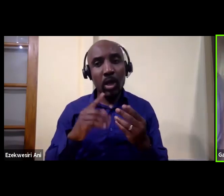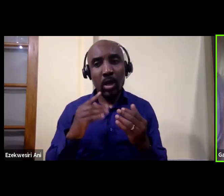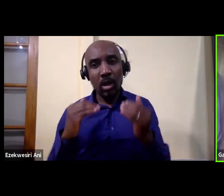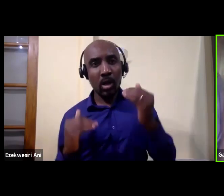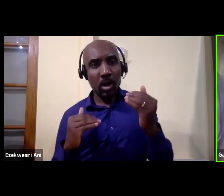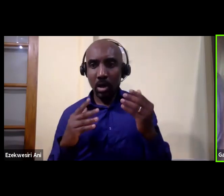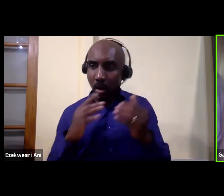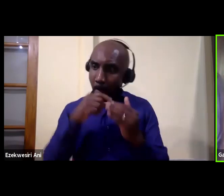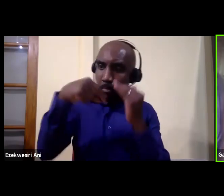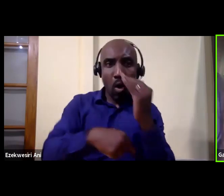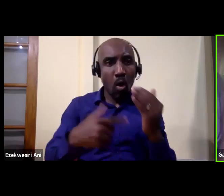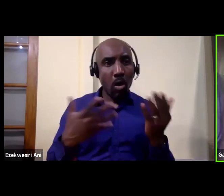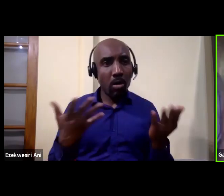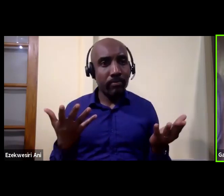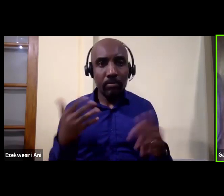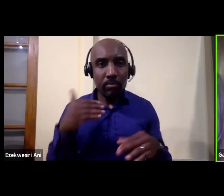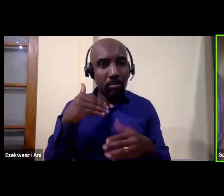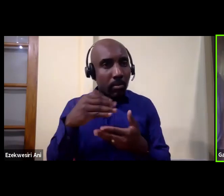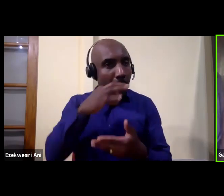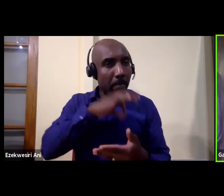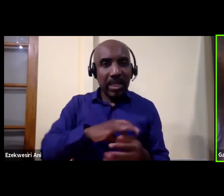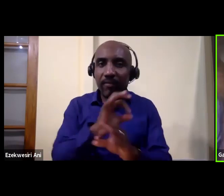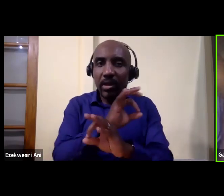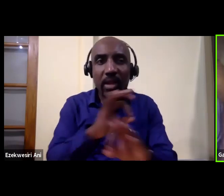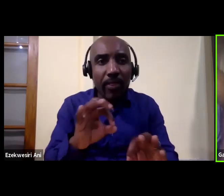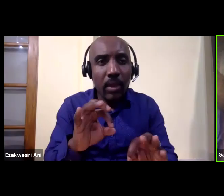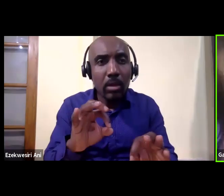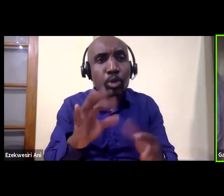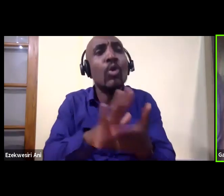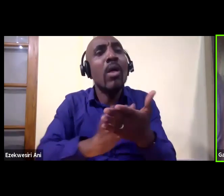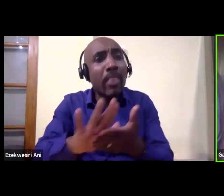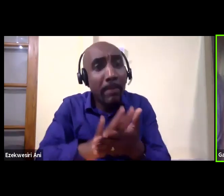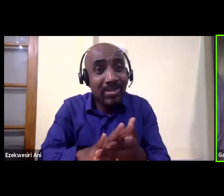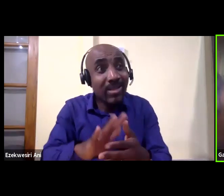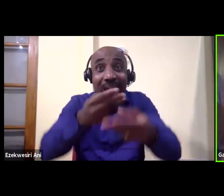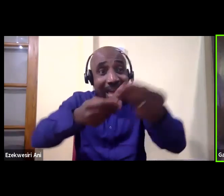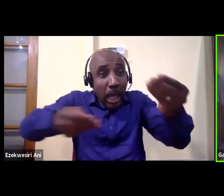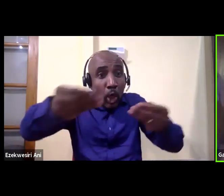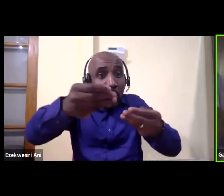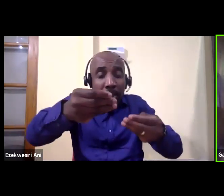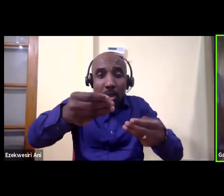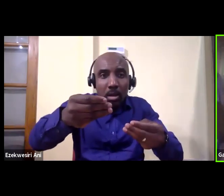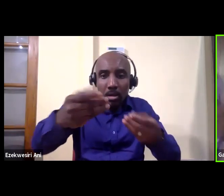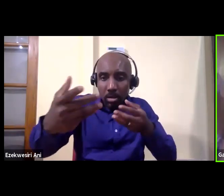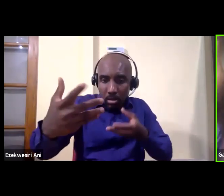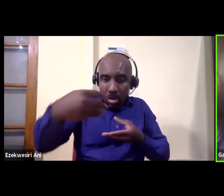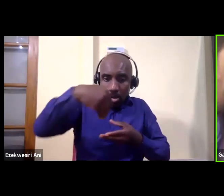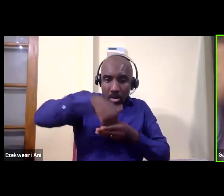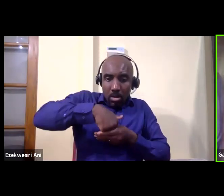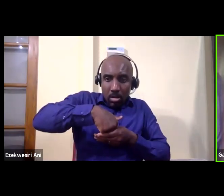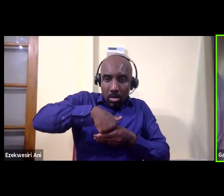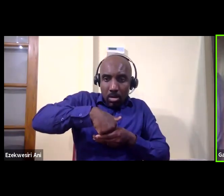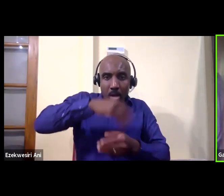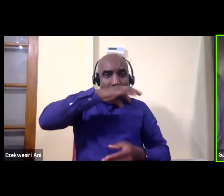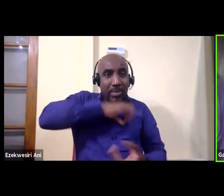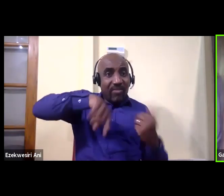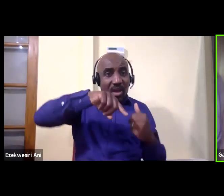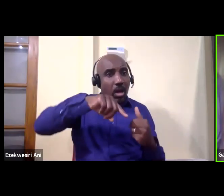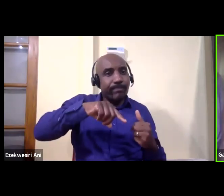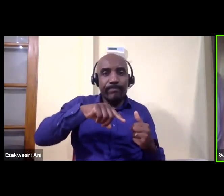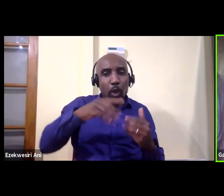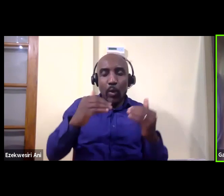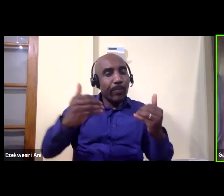poor. And so we have to reclaim the notion that the economy is something out there that is just affecting us as opposed to being